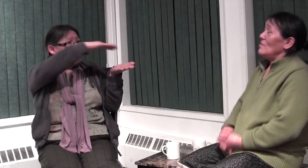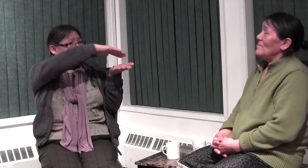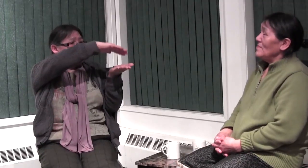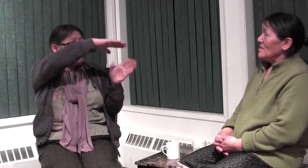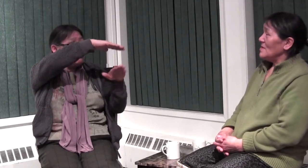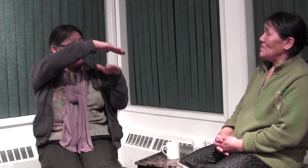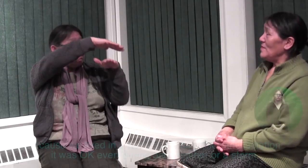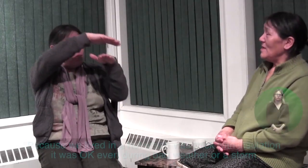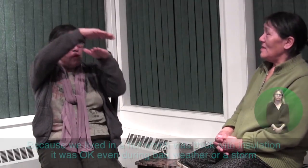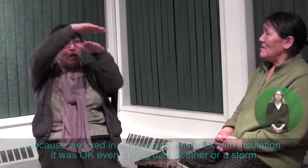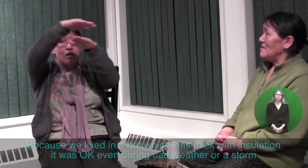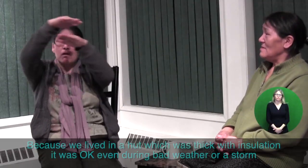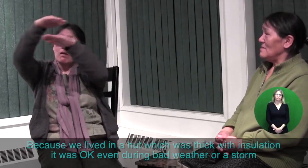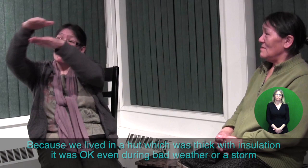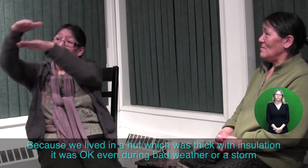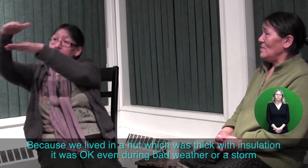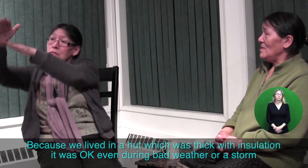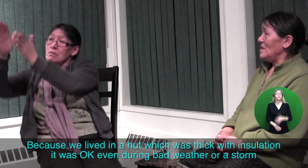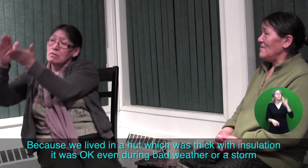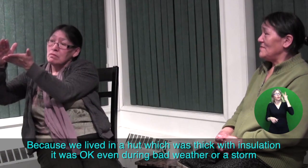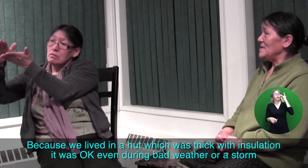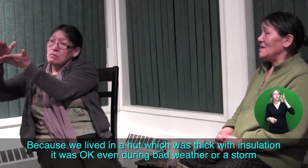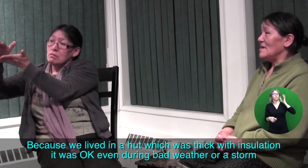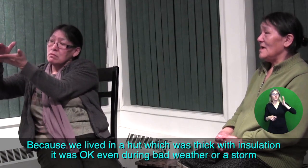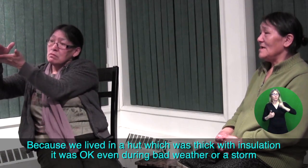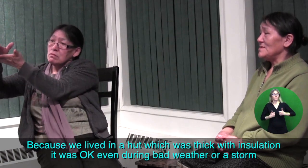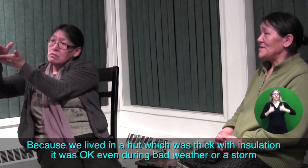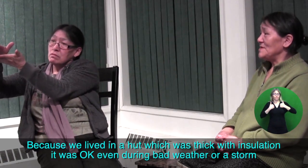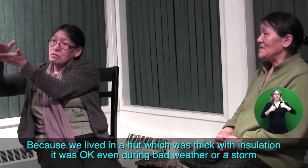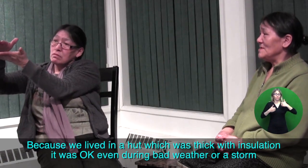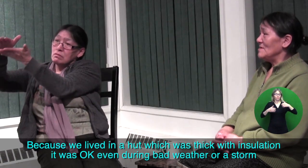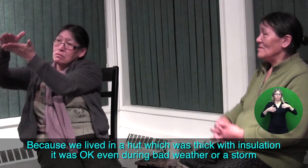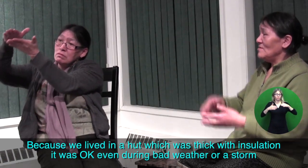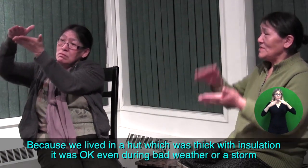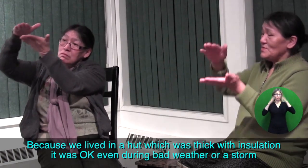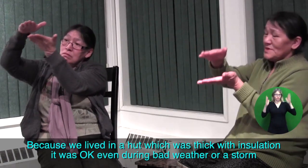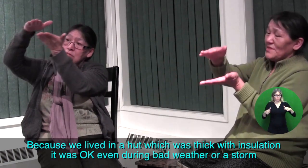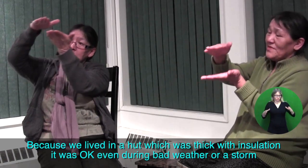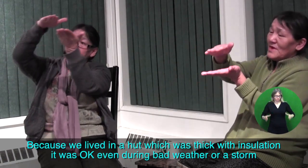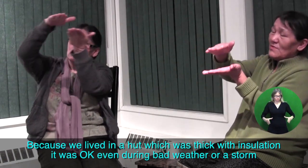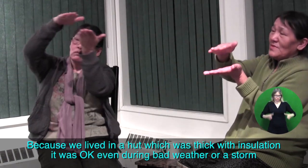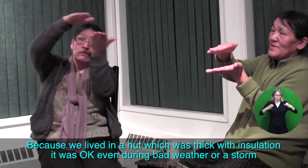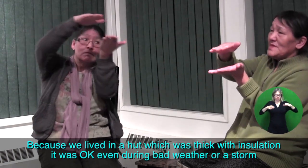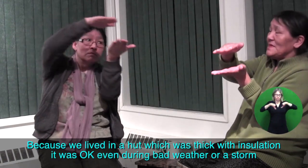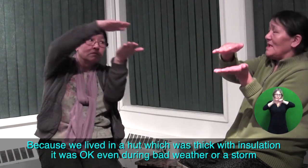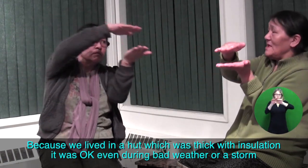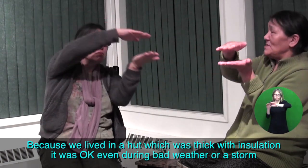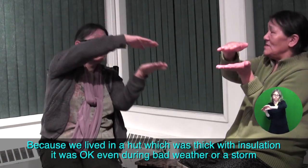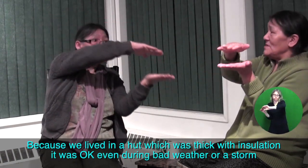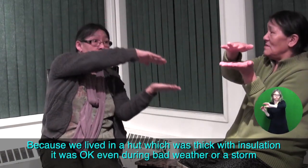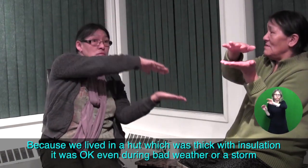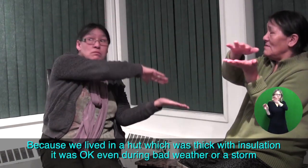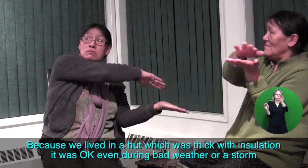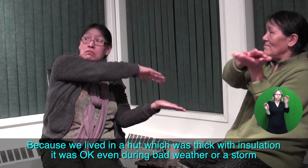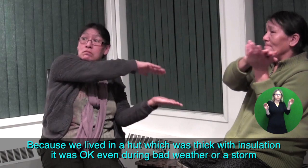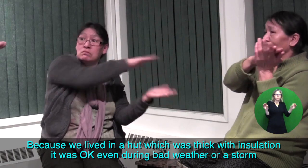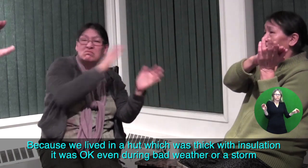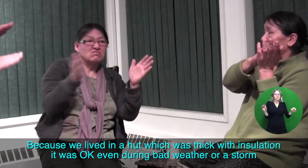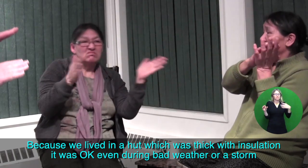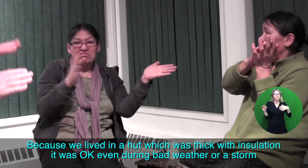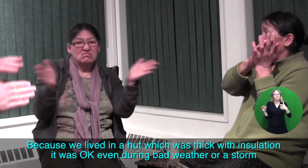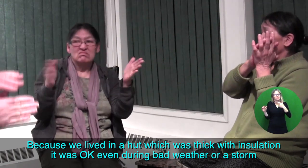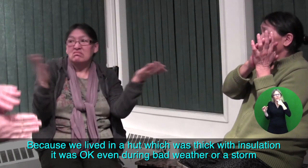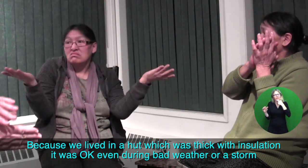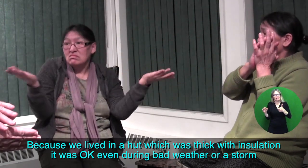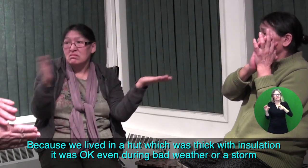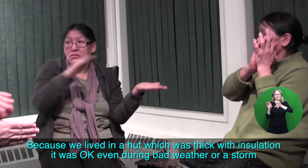Oh, because we lived in a hut. Yeah. Which was thick with insulation. So okay,